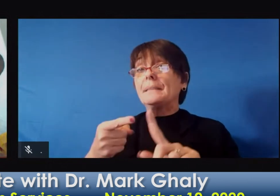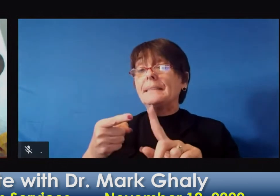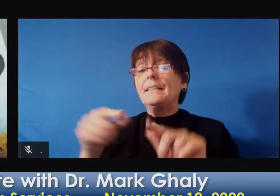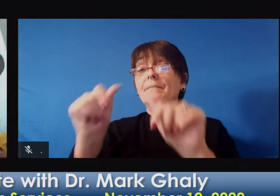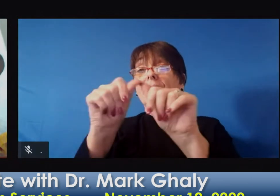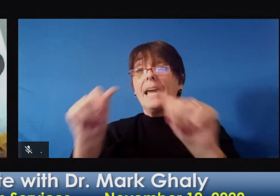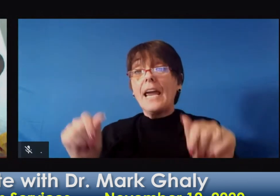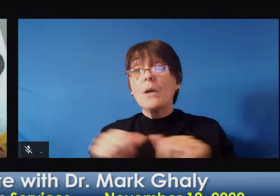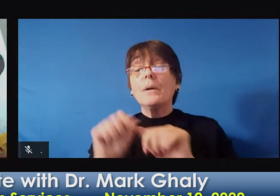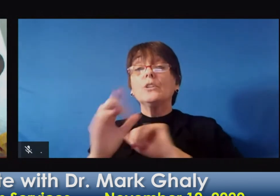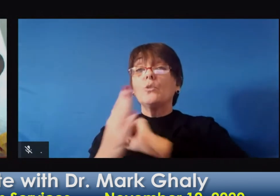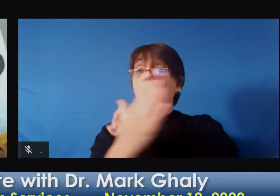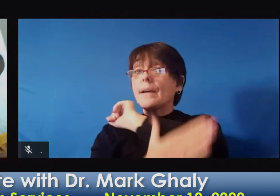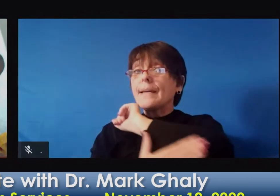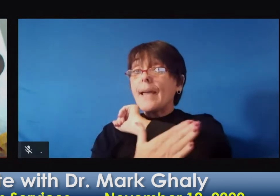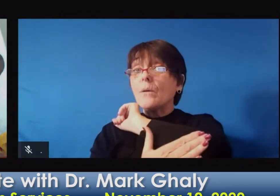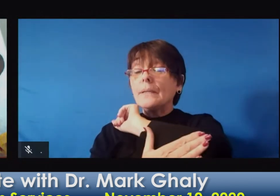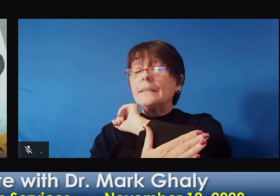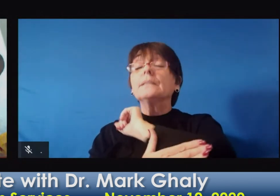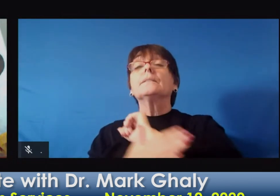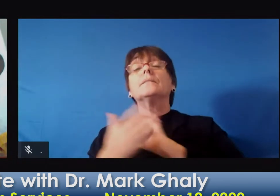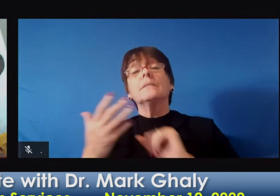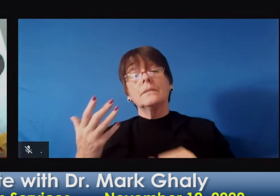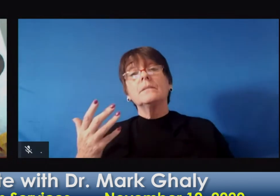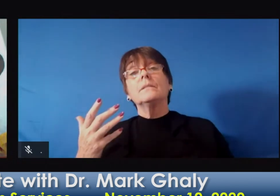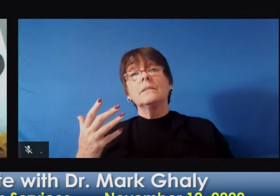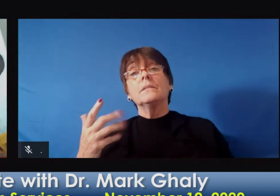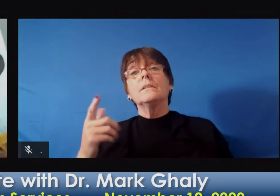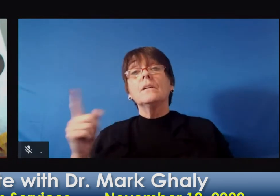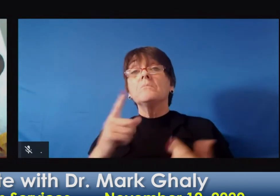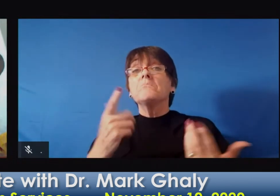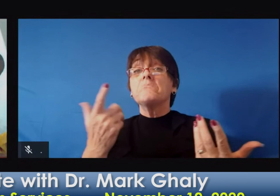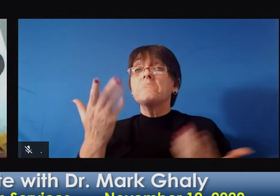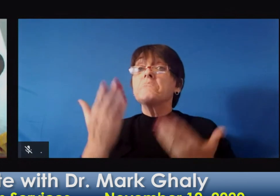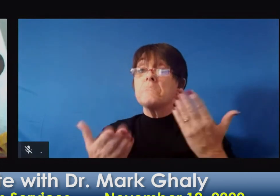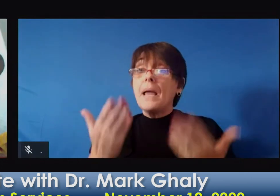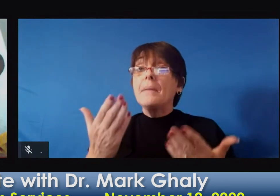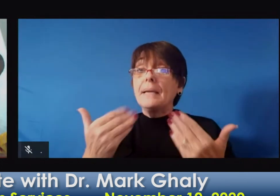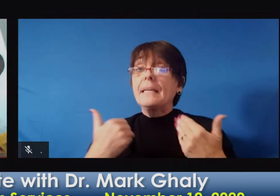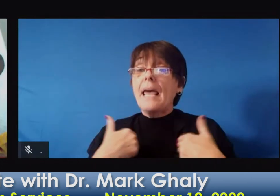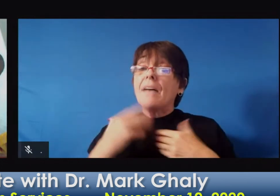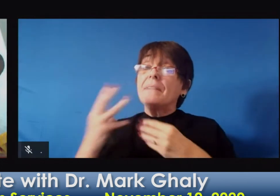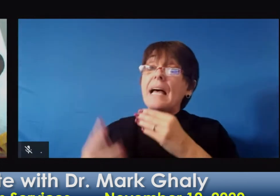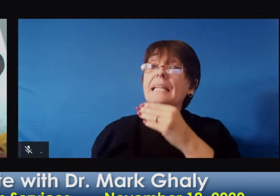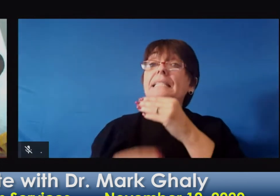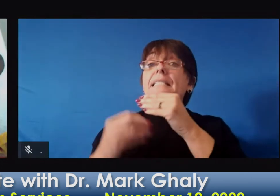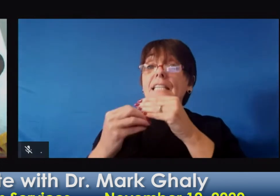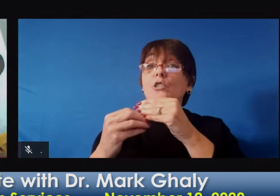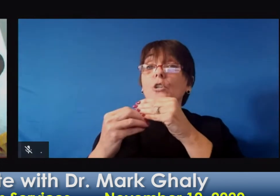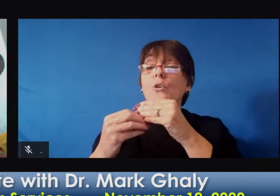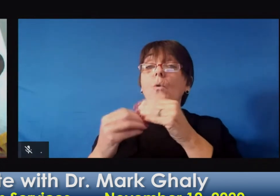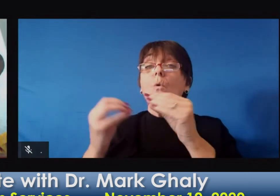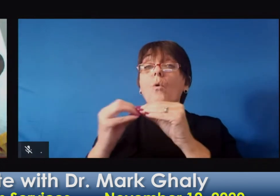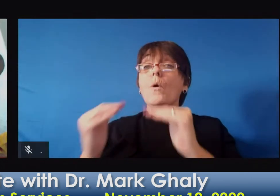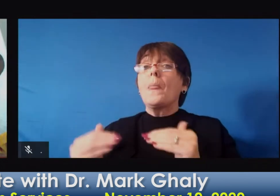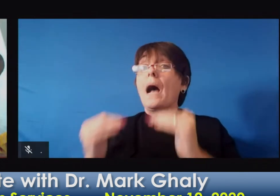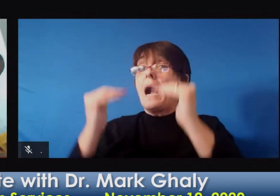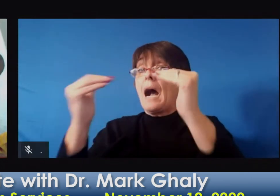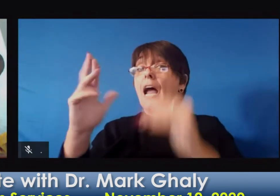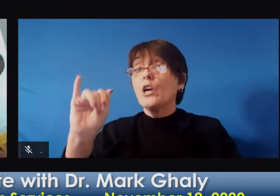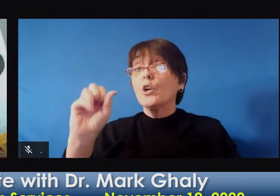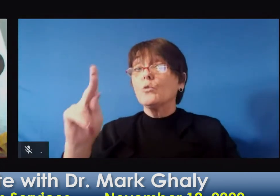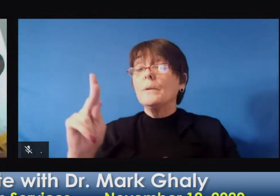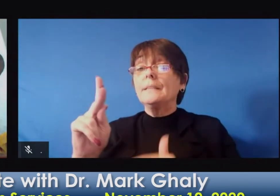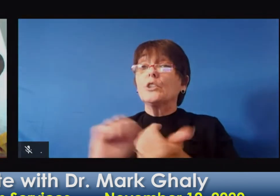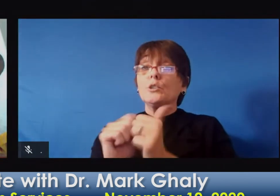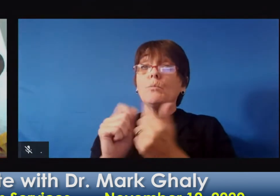or counties in the state, there is tolerance for additional even some of the higher risk sports to